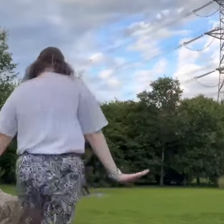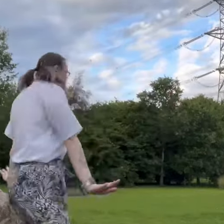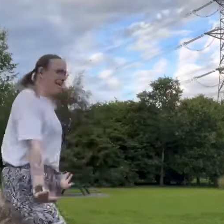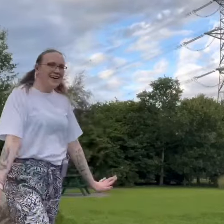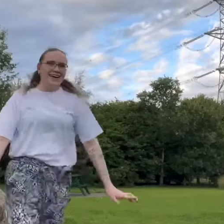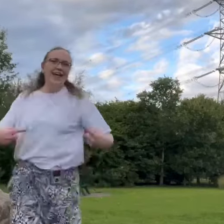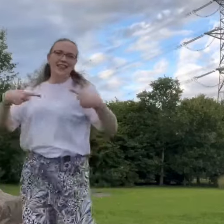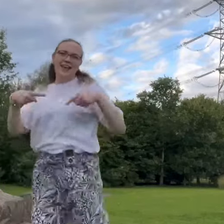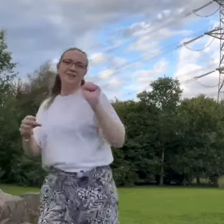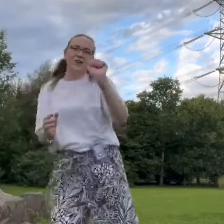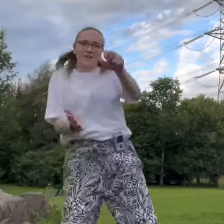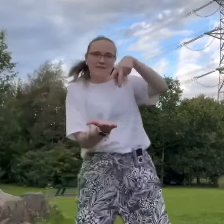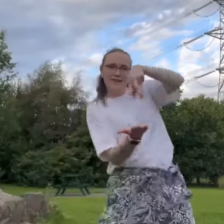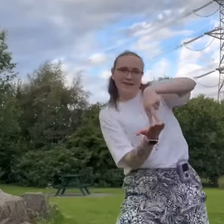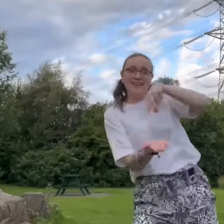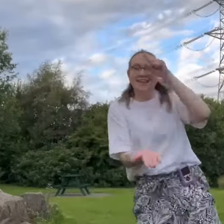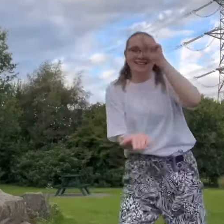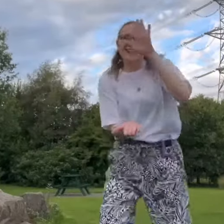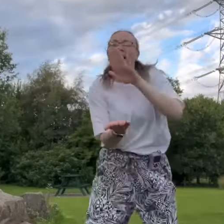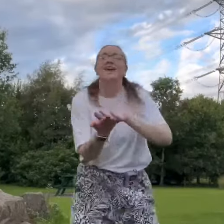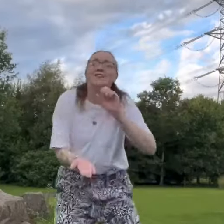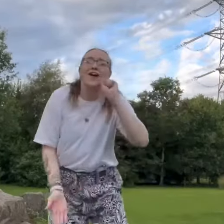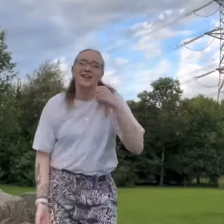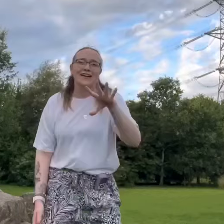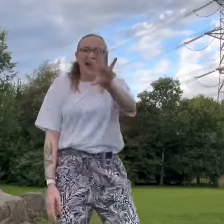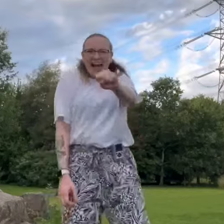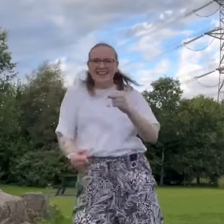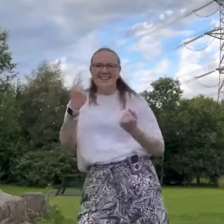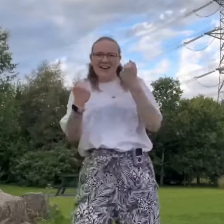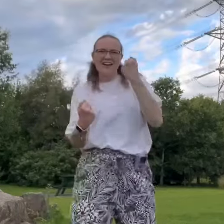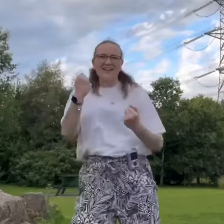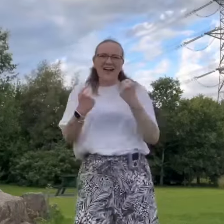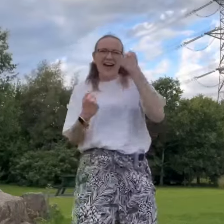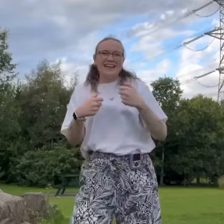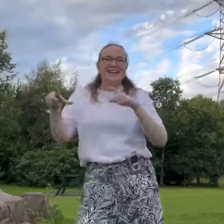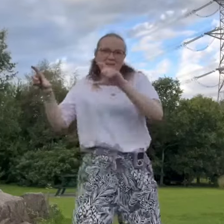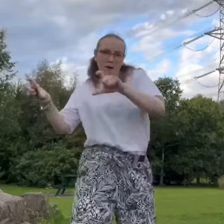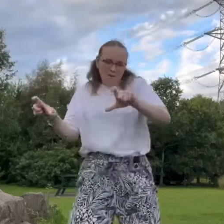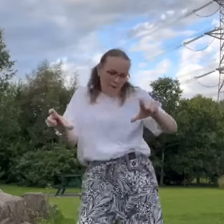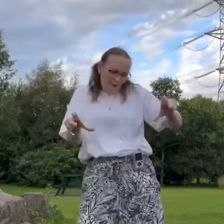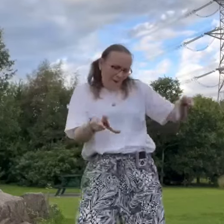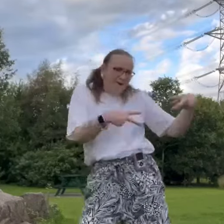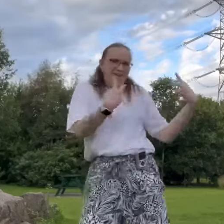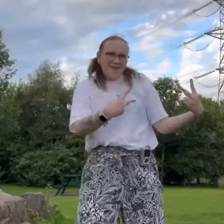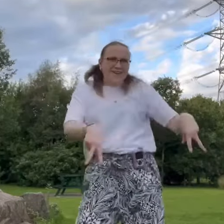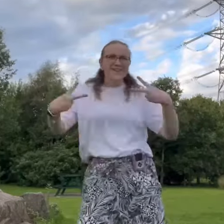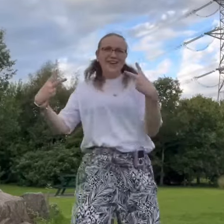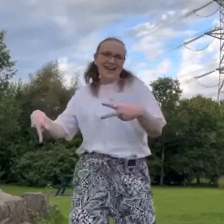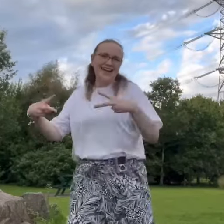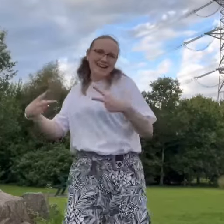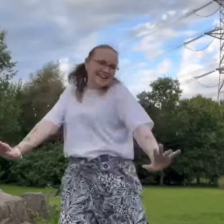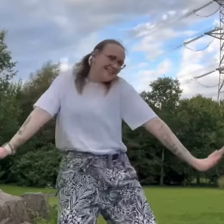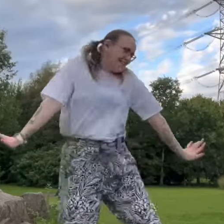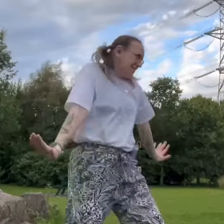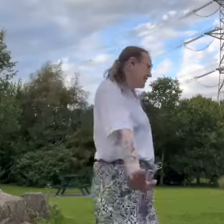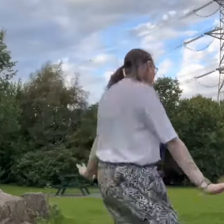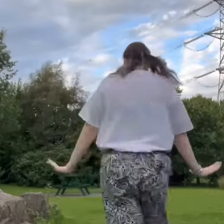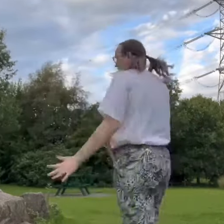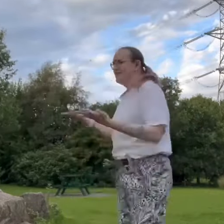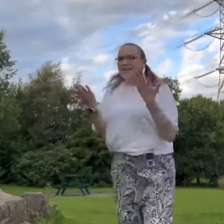Let your feet decide, gonna catch a ride, keep on moving So let's